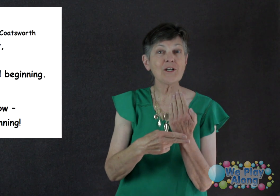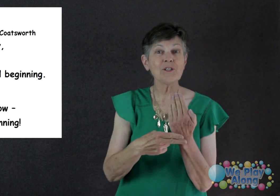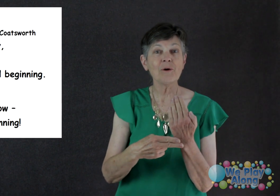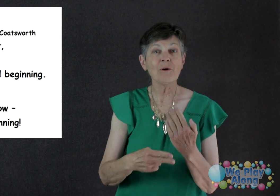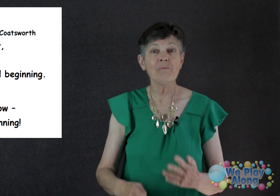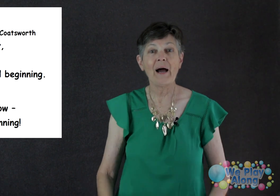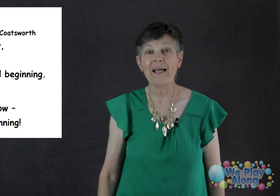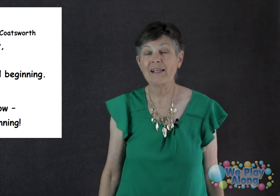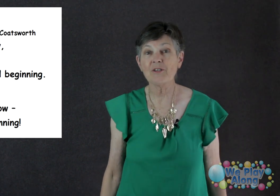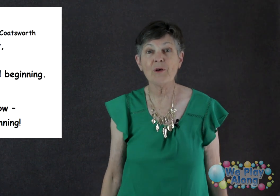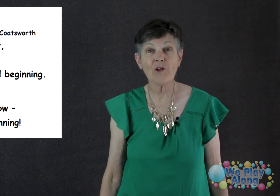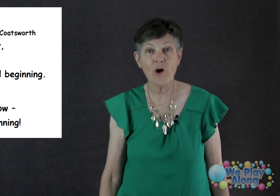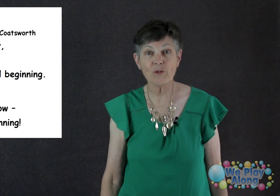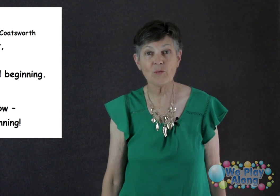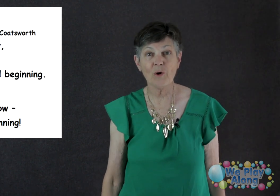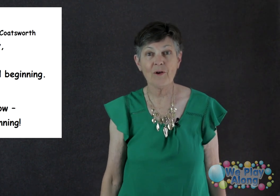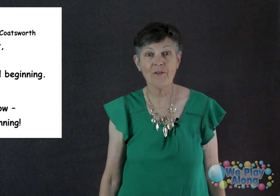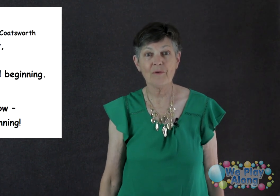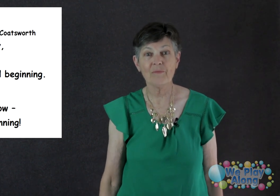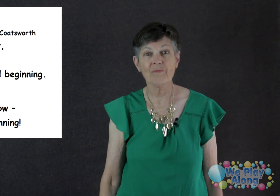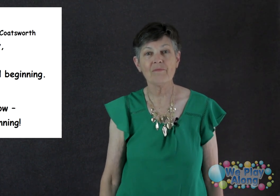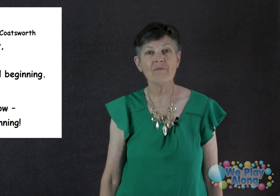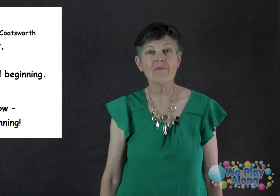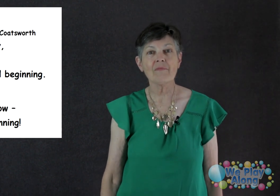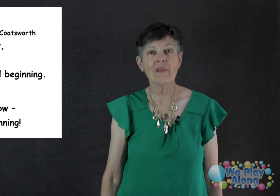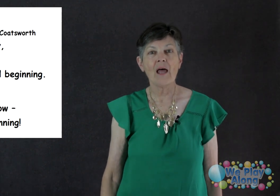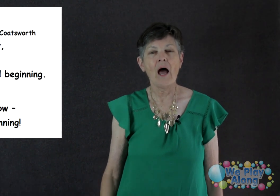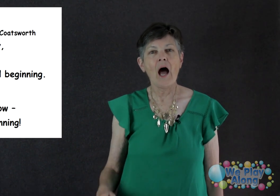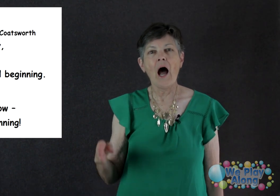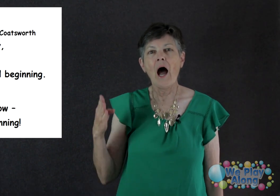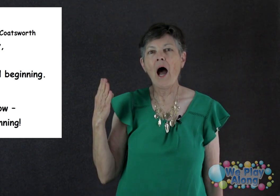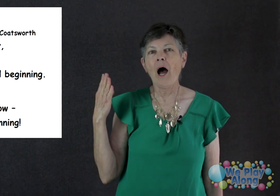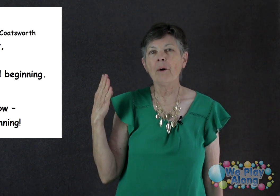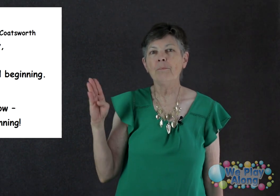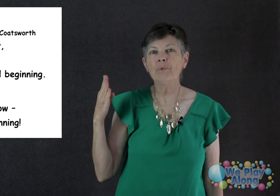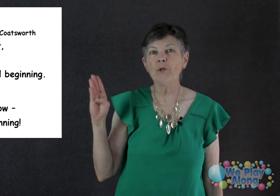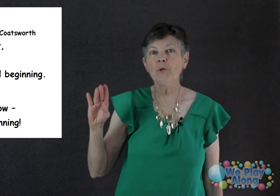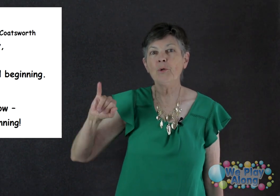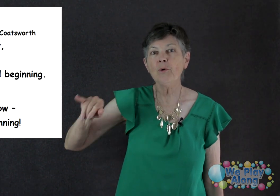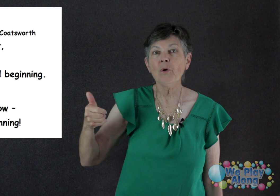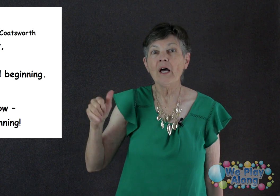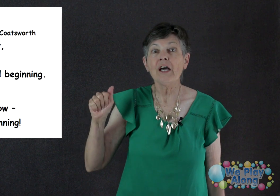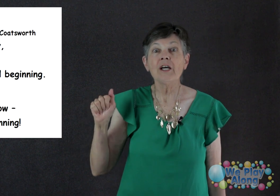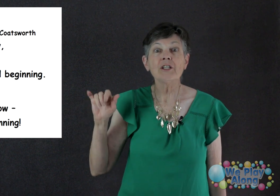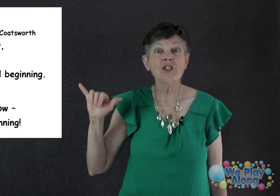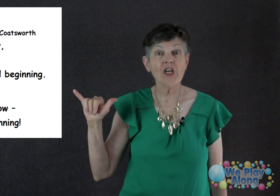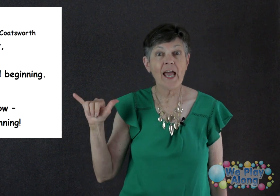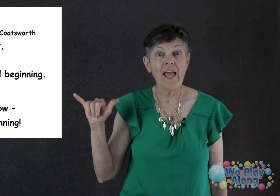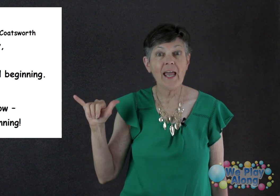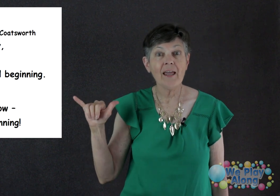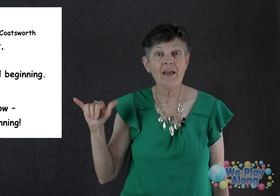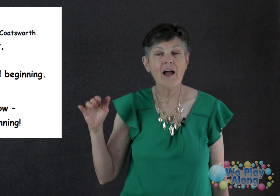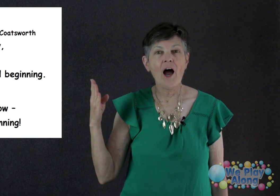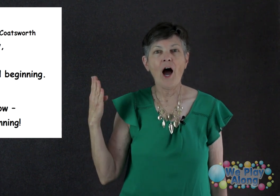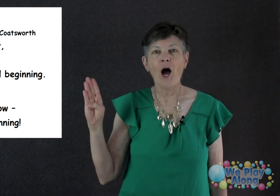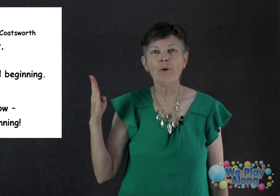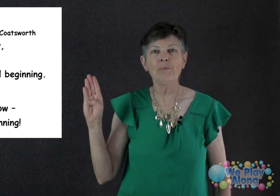March by Elizabeth Coatsworth. A blue jay, a